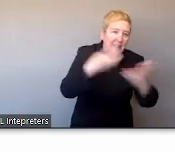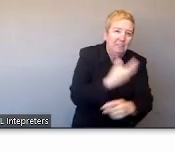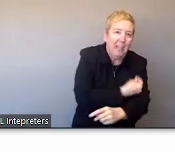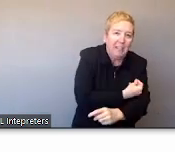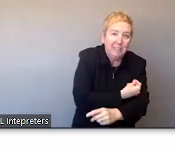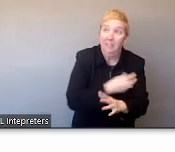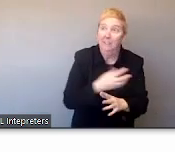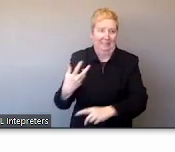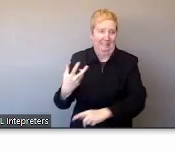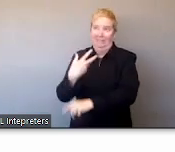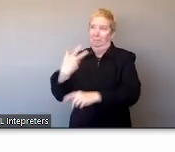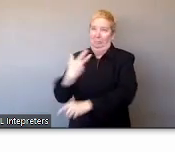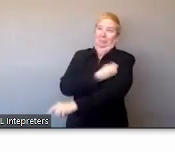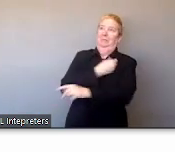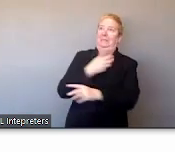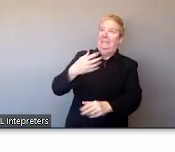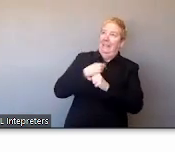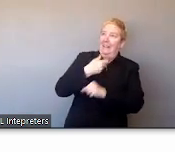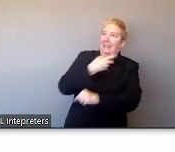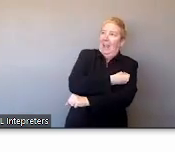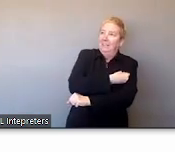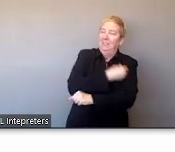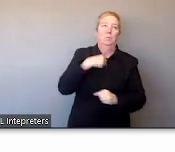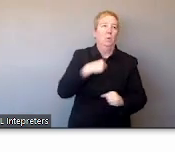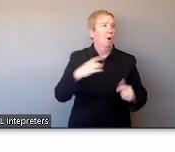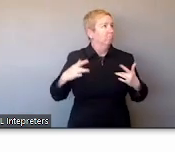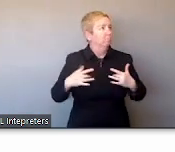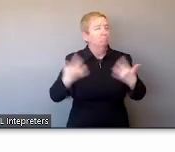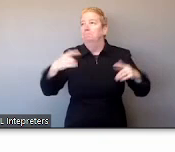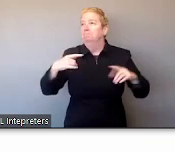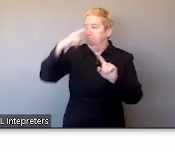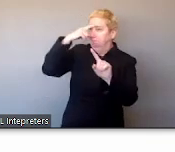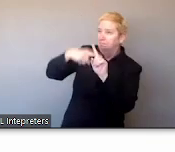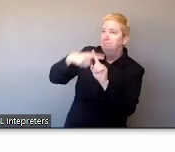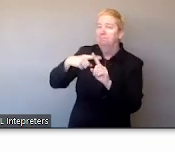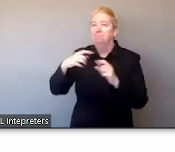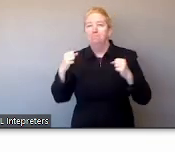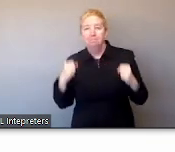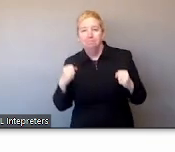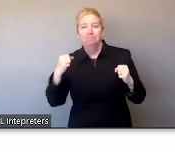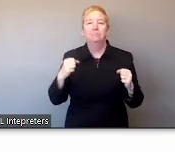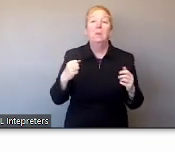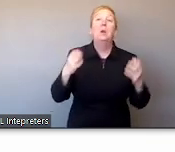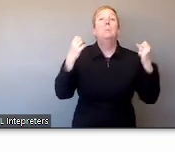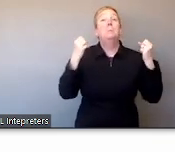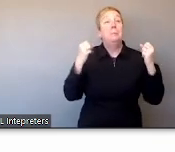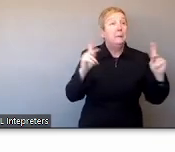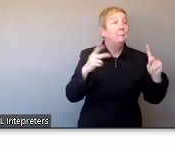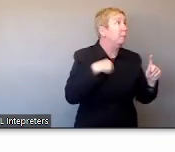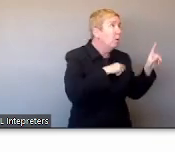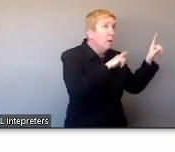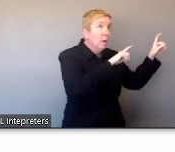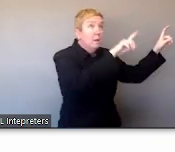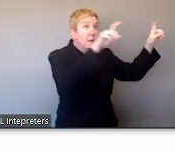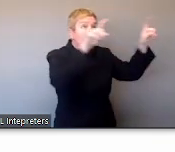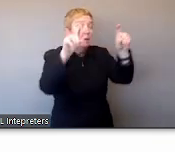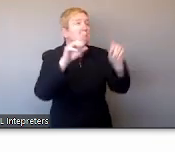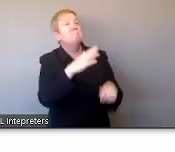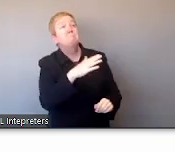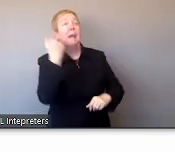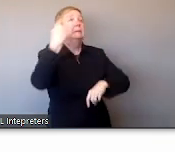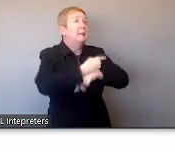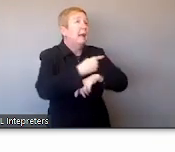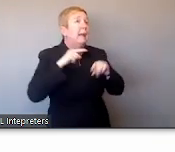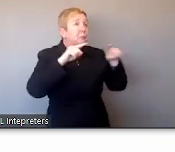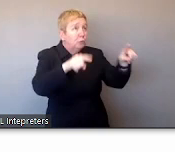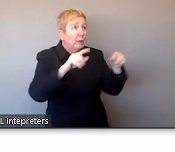be available. And I think many of the folks who, when asked what their brightest moment was of the pandemic, cited